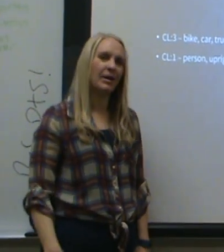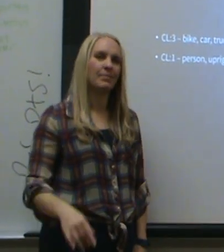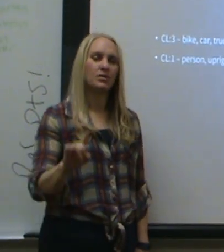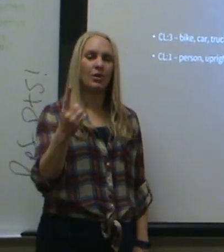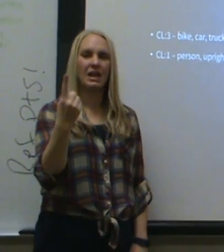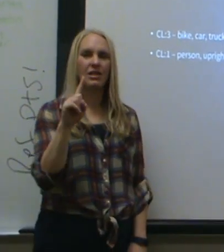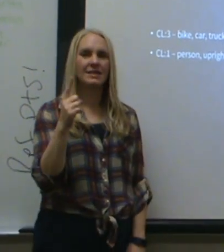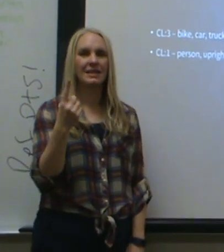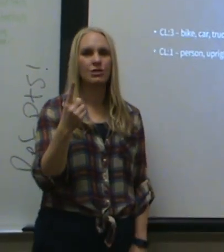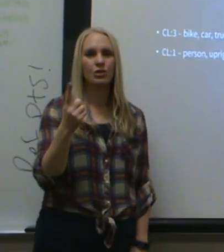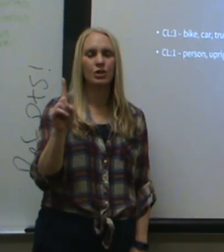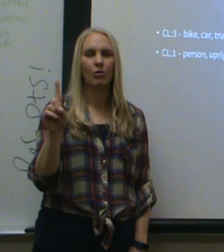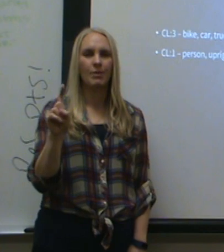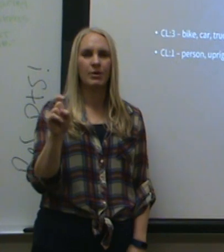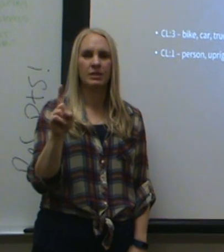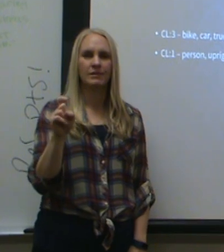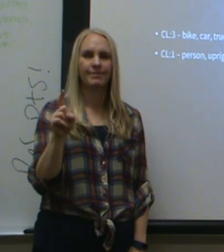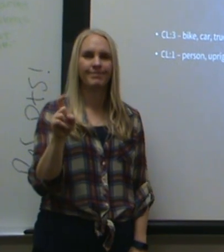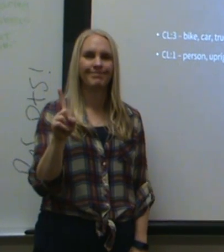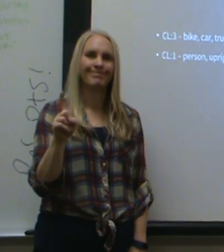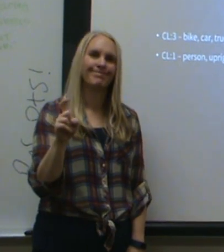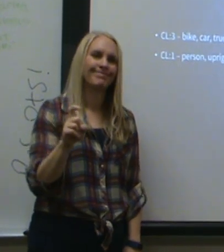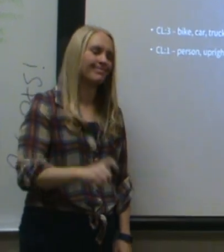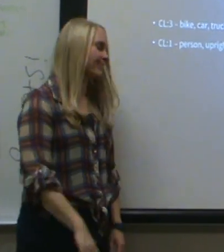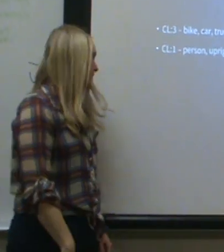Alright, so anything cylindrical or a person.